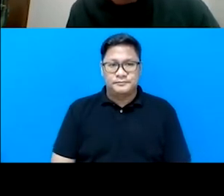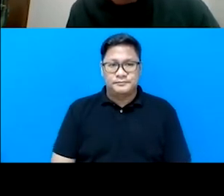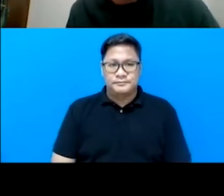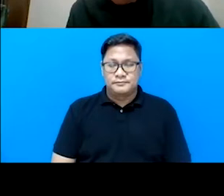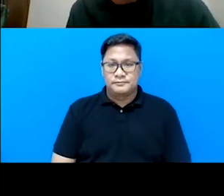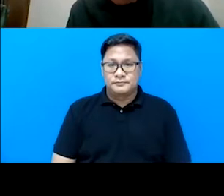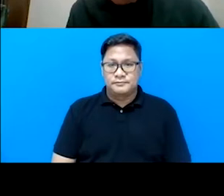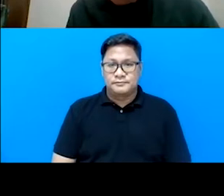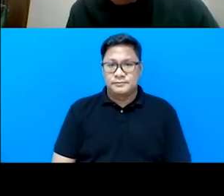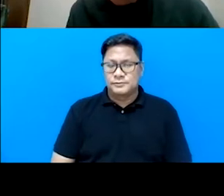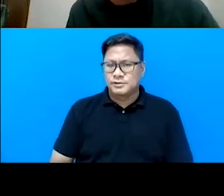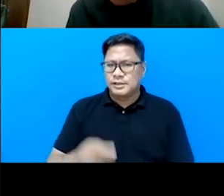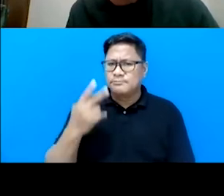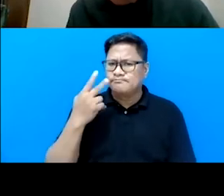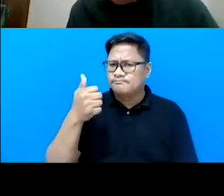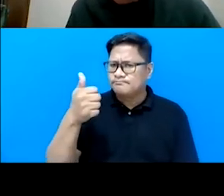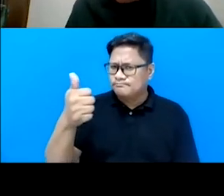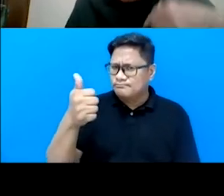Okay, so I think that's good.